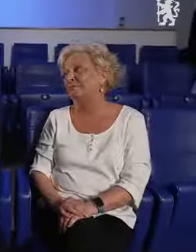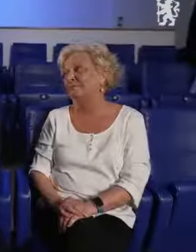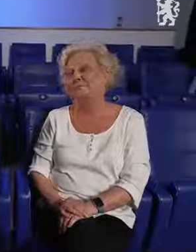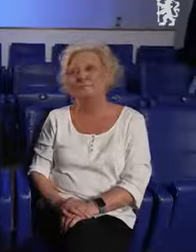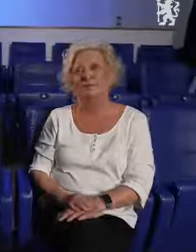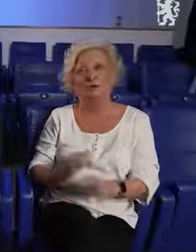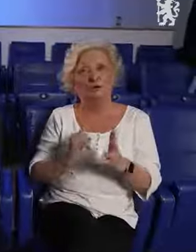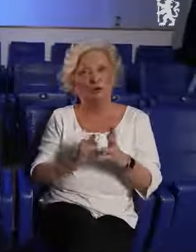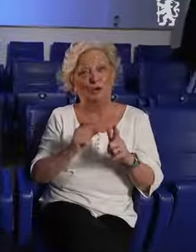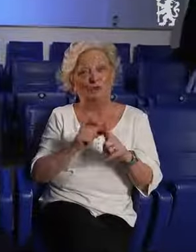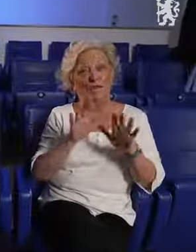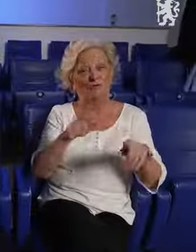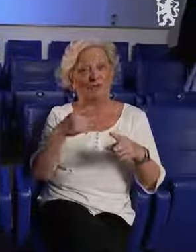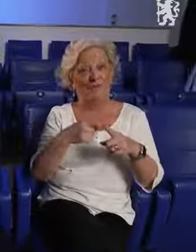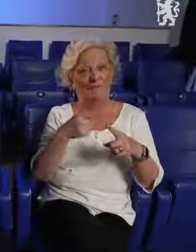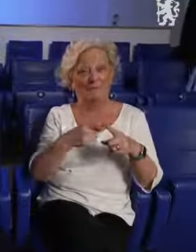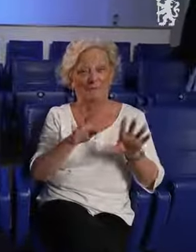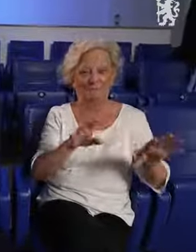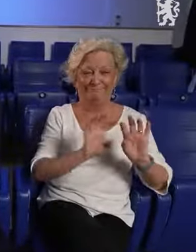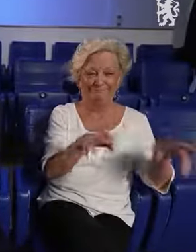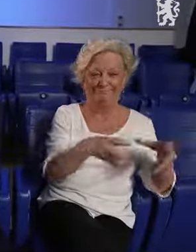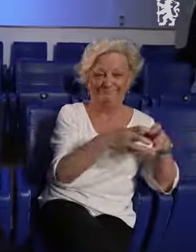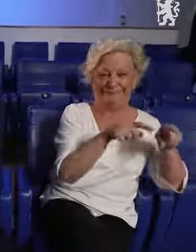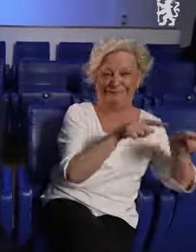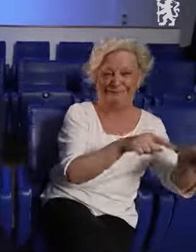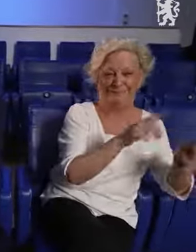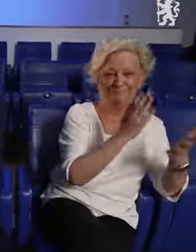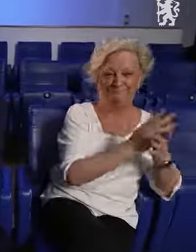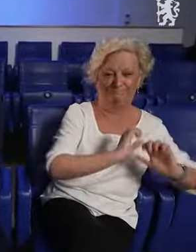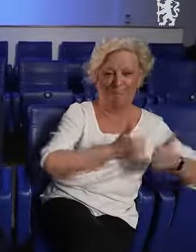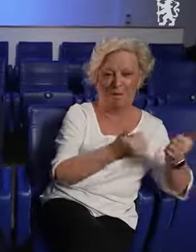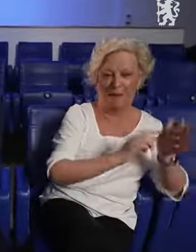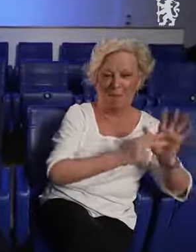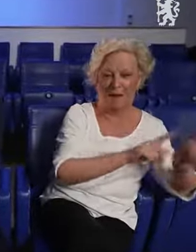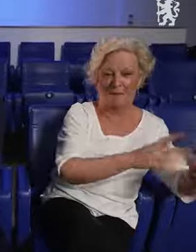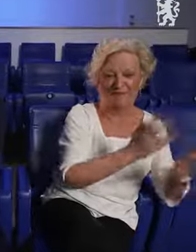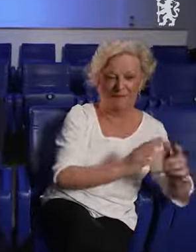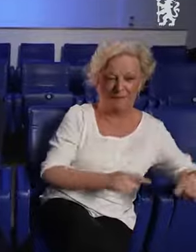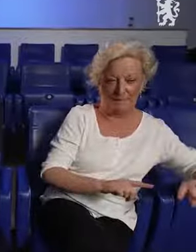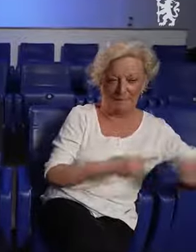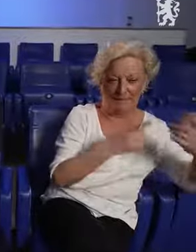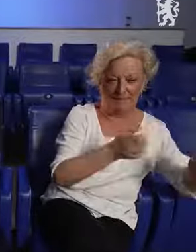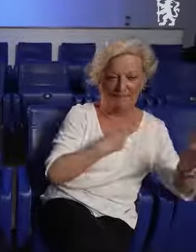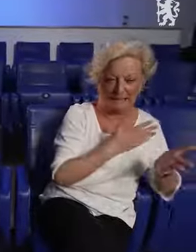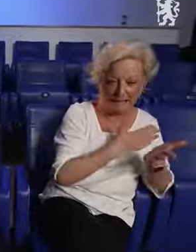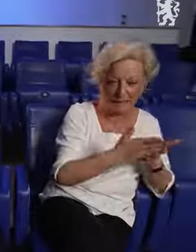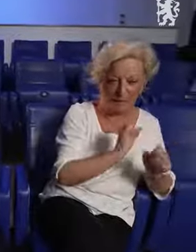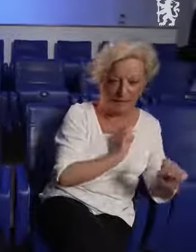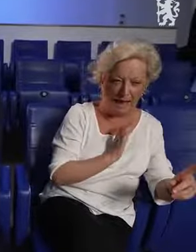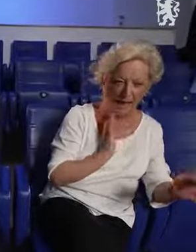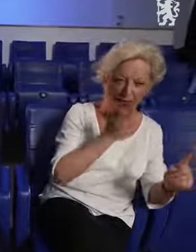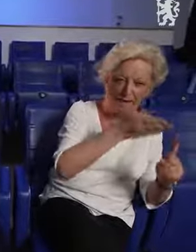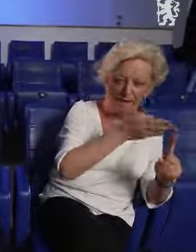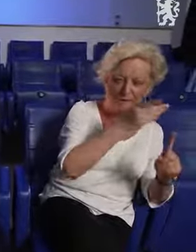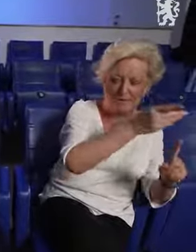I think Sean Dyche's teams are always well organised, very, very competitive, real clarity in what they're doing, play to their